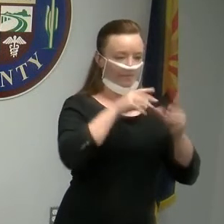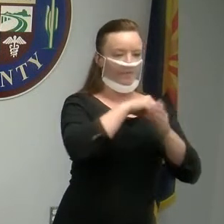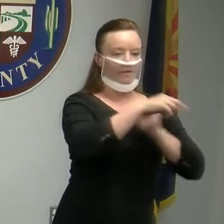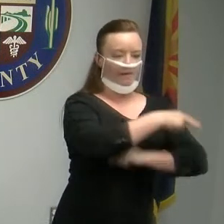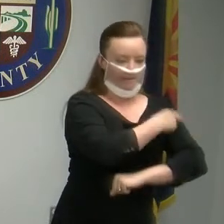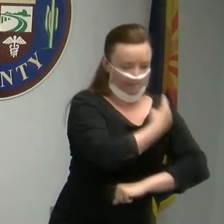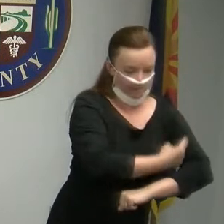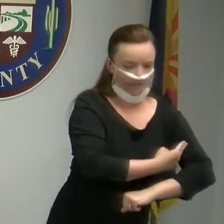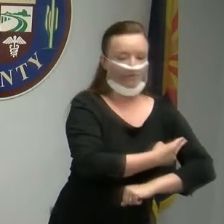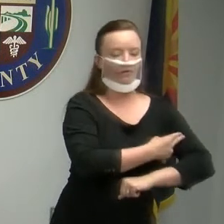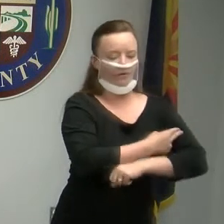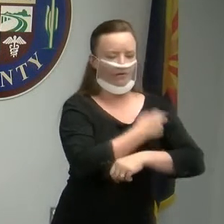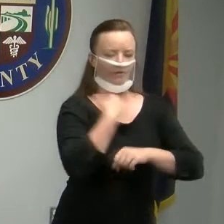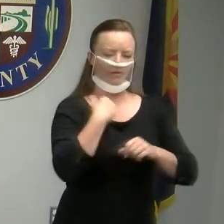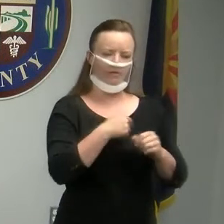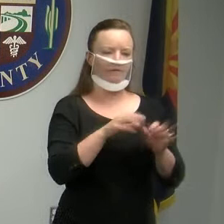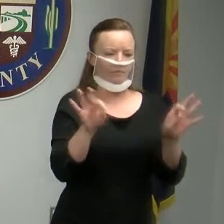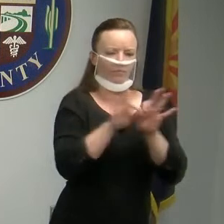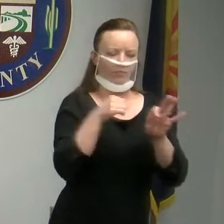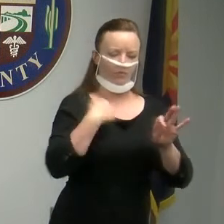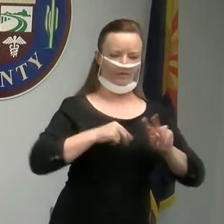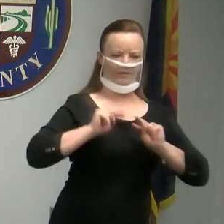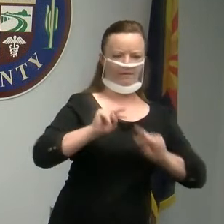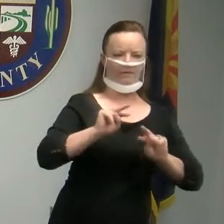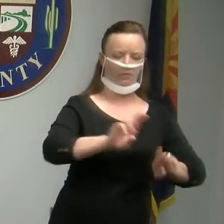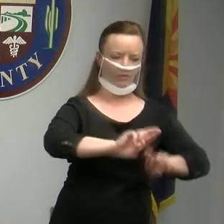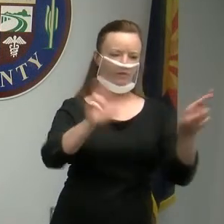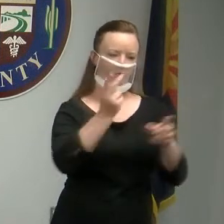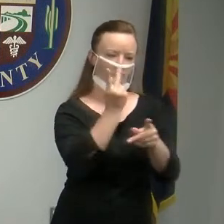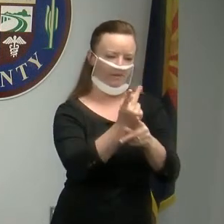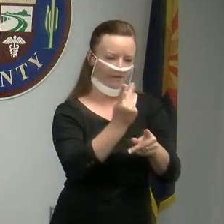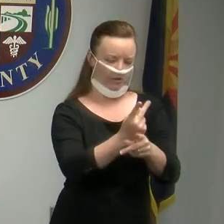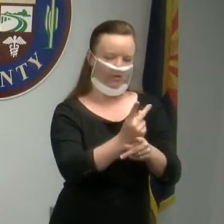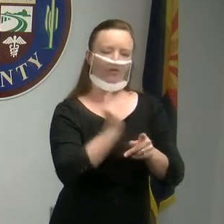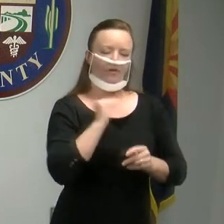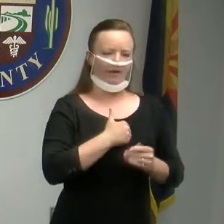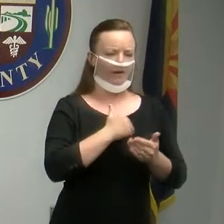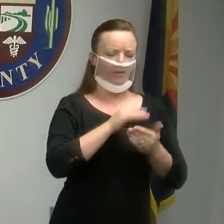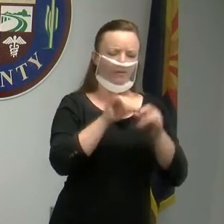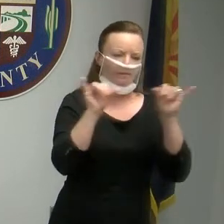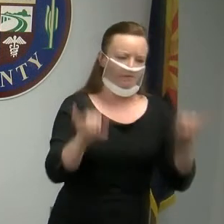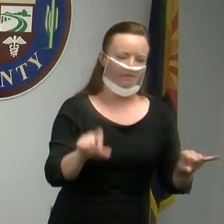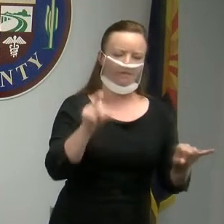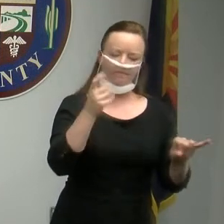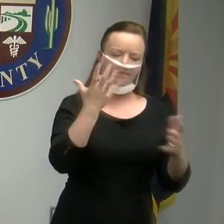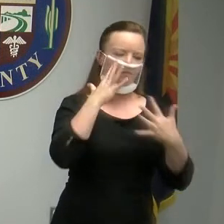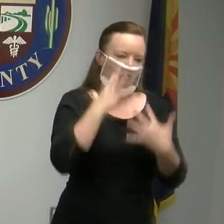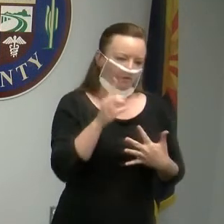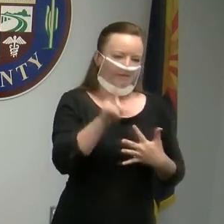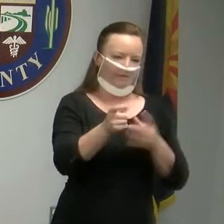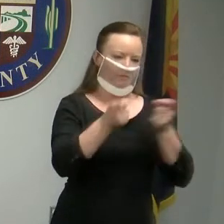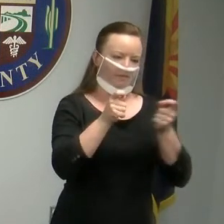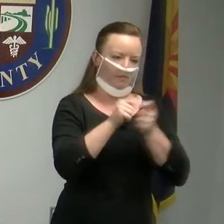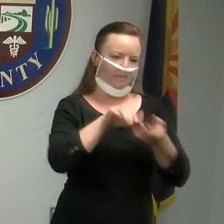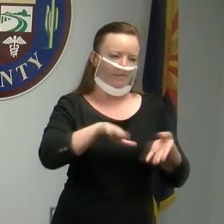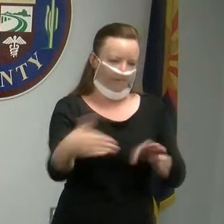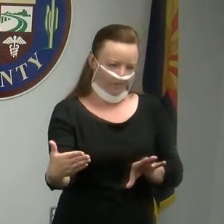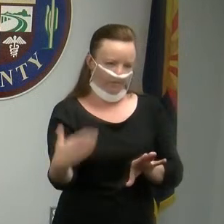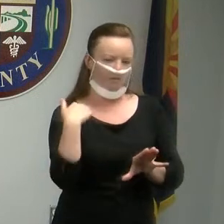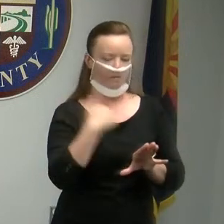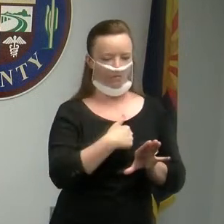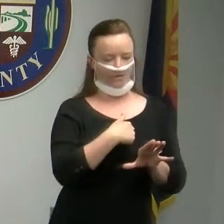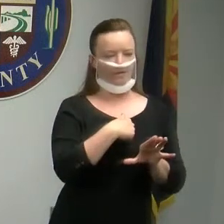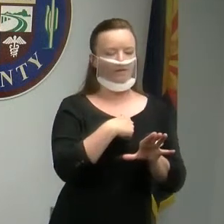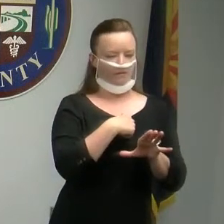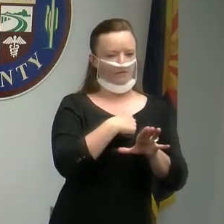the entire system that deals with the unfortunate factor of death in our community, those are things that we're watching very closely and